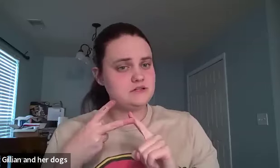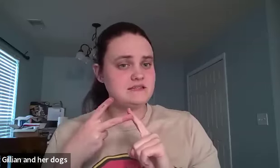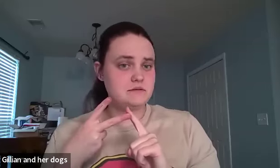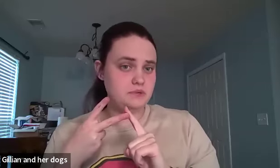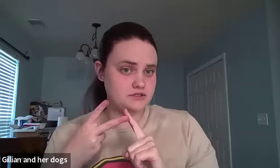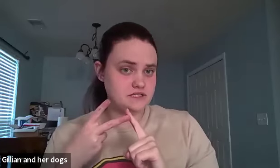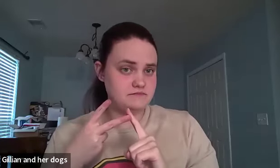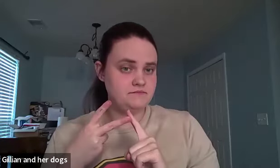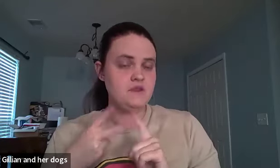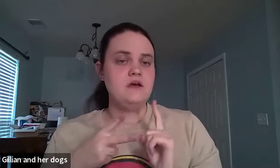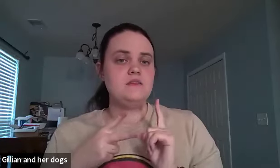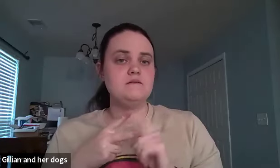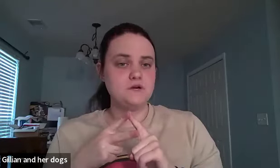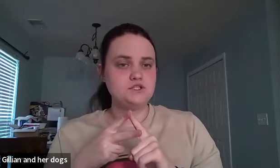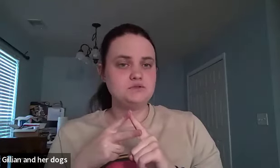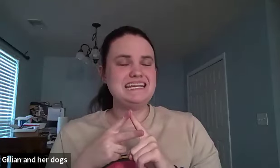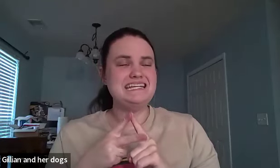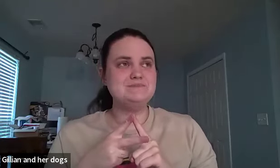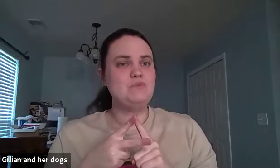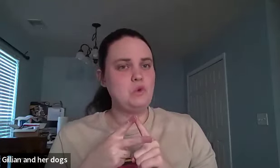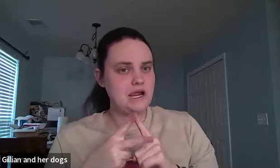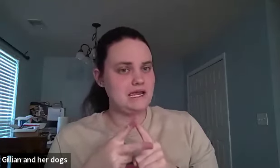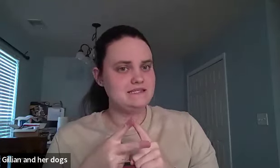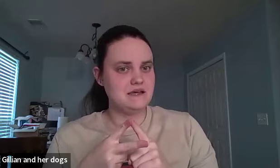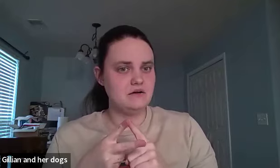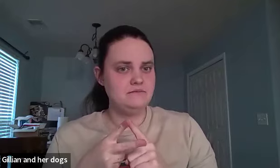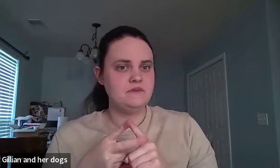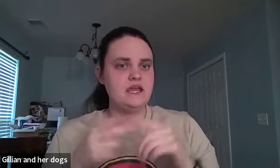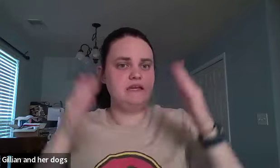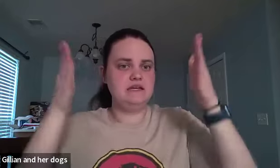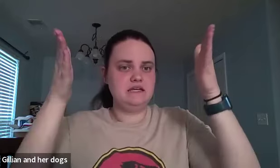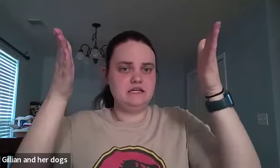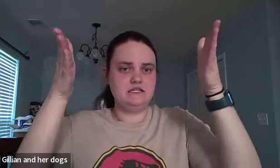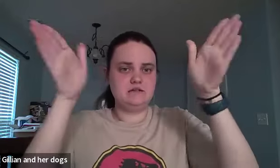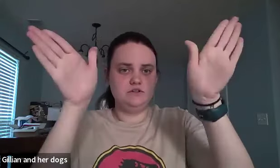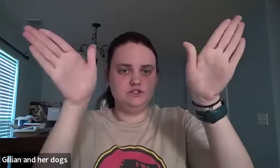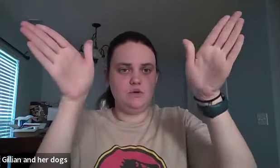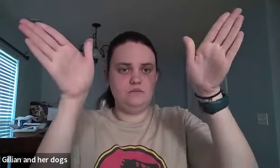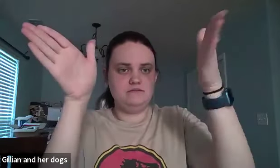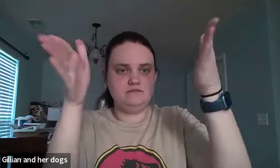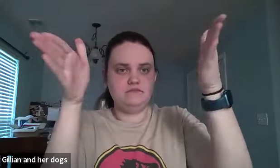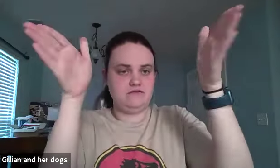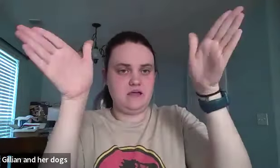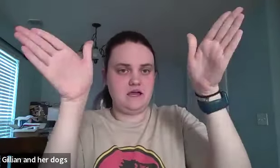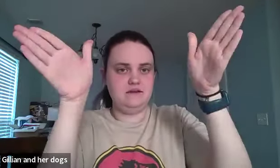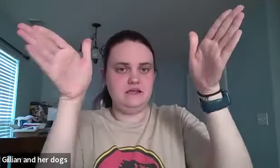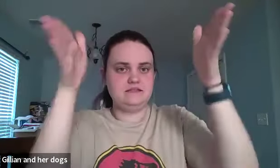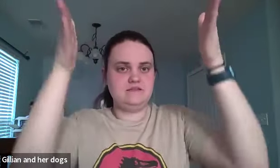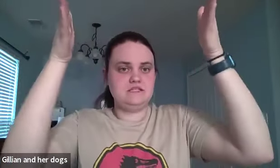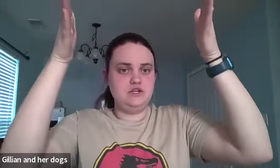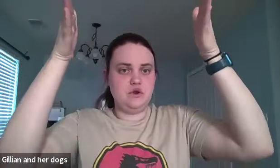can sign person. The first one is more ASL, and it is you just open like flat hands like this and you